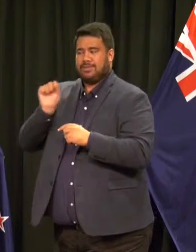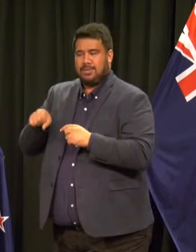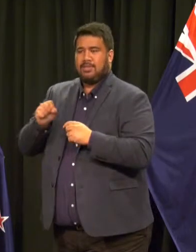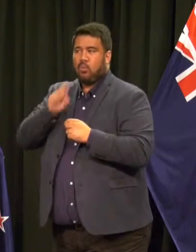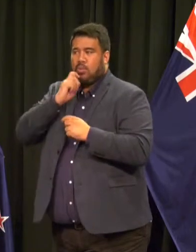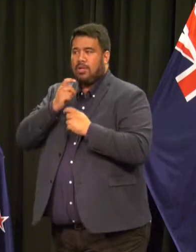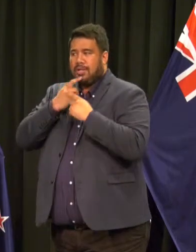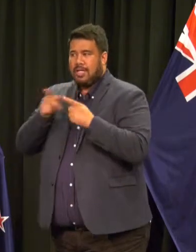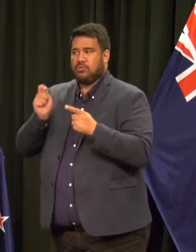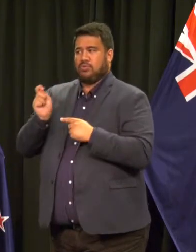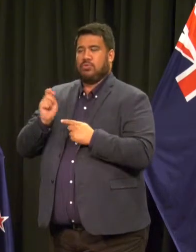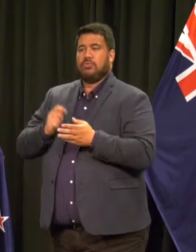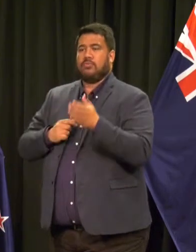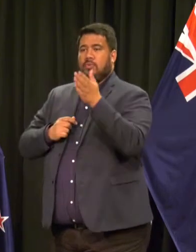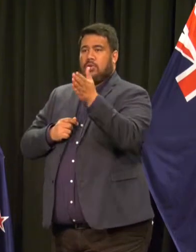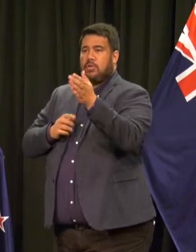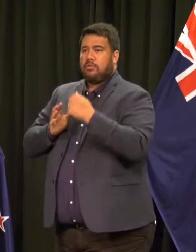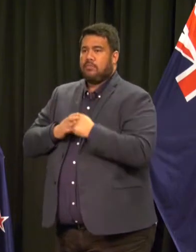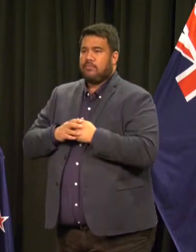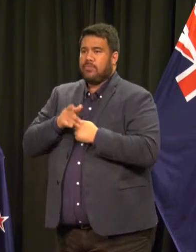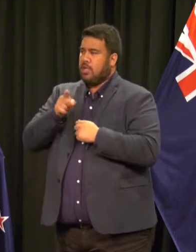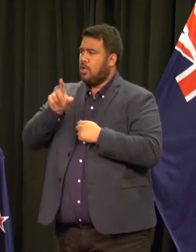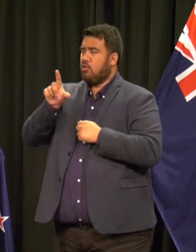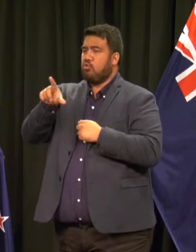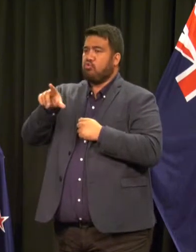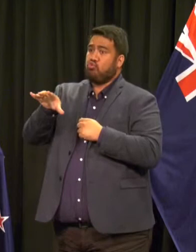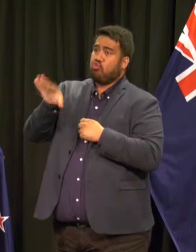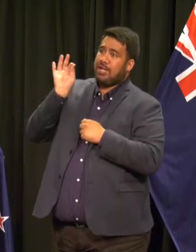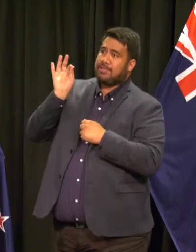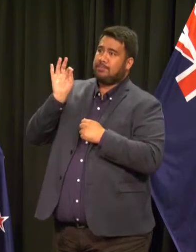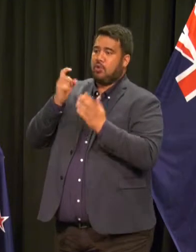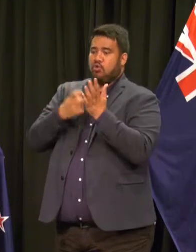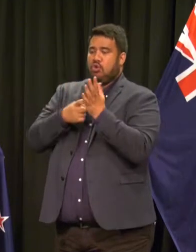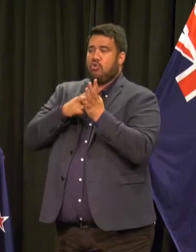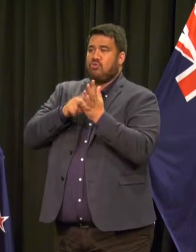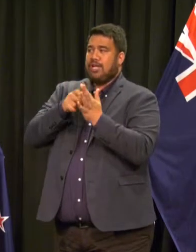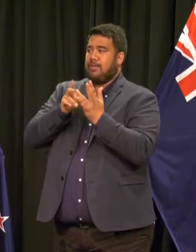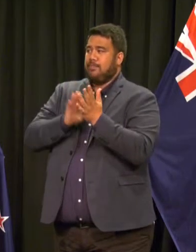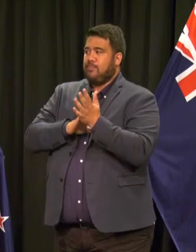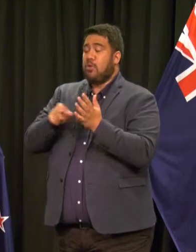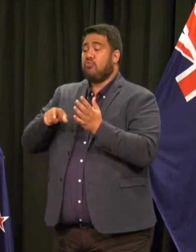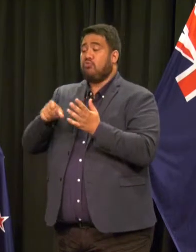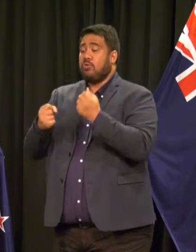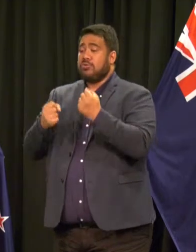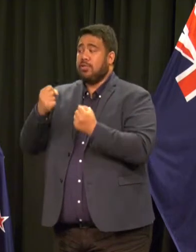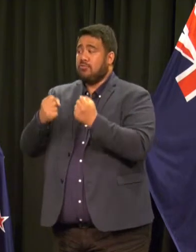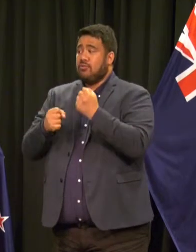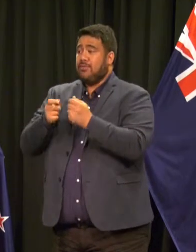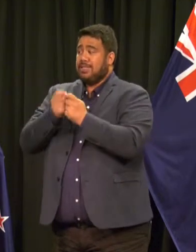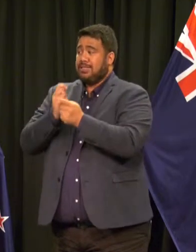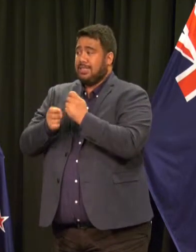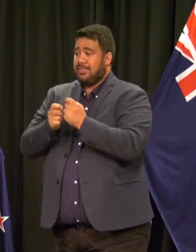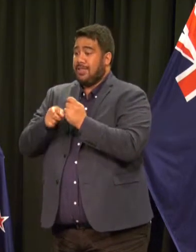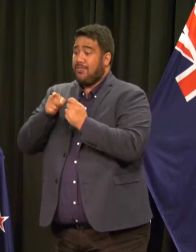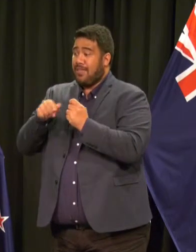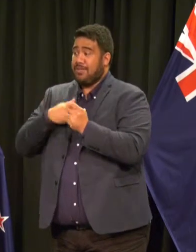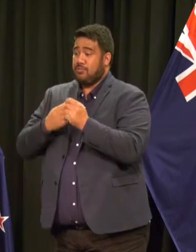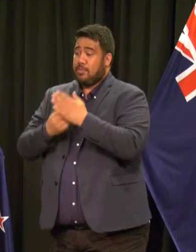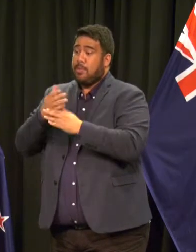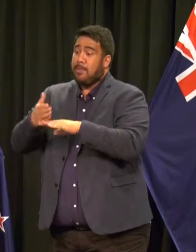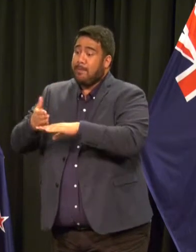that random roadside drug testing regime needs to be in place before we go to a referendum on legalising cannabis?